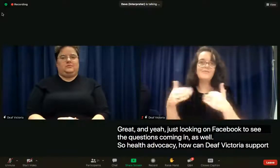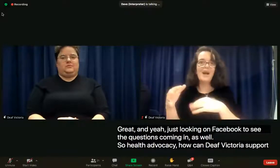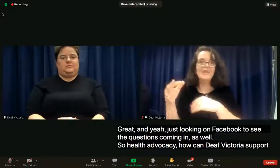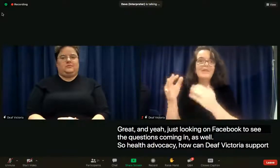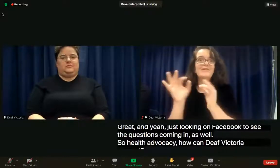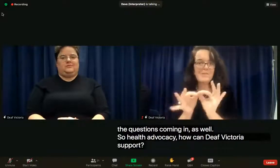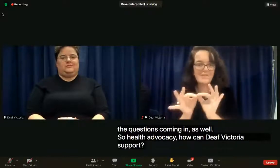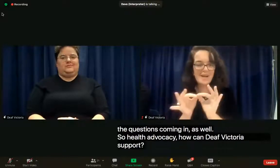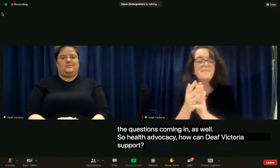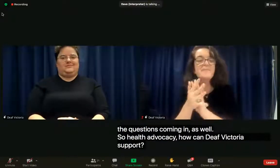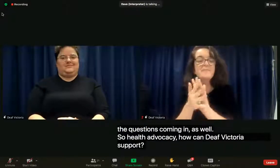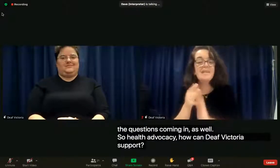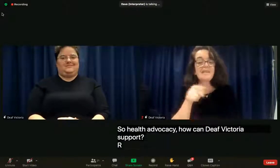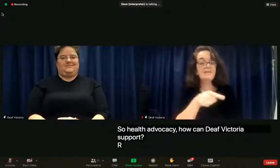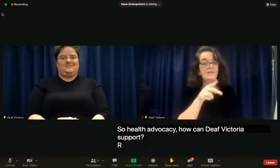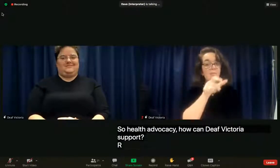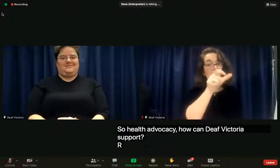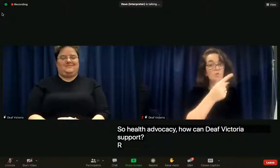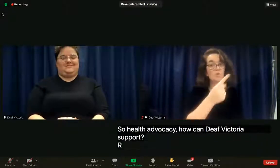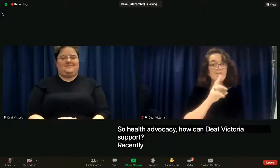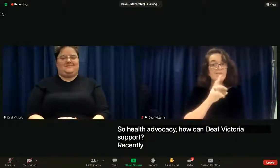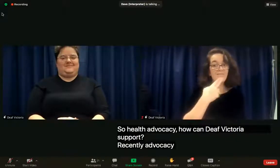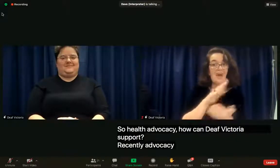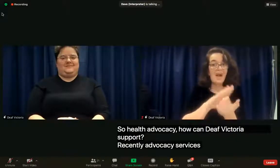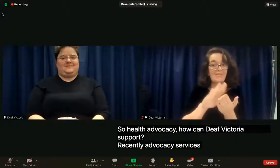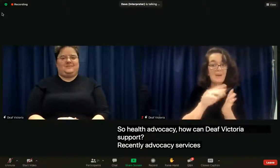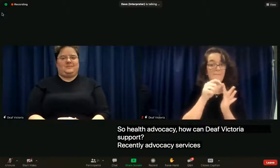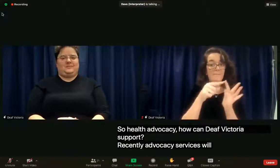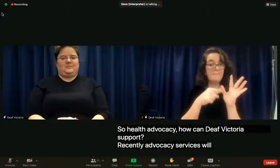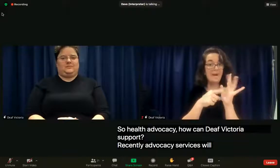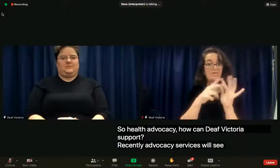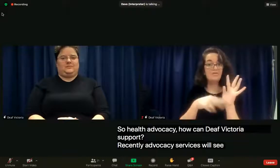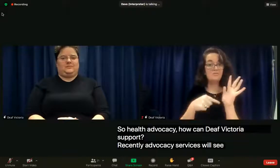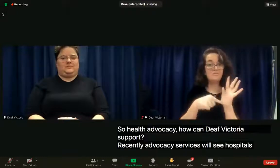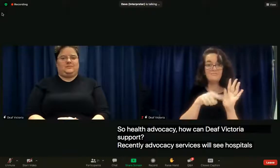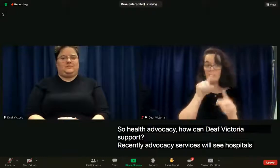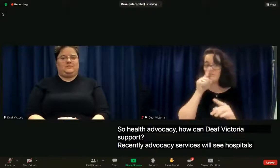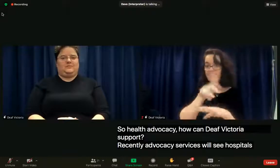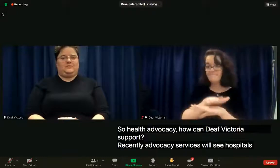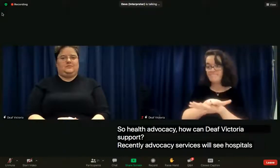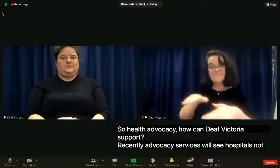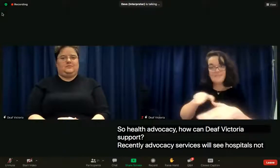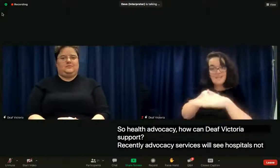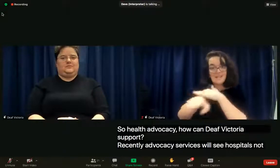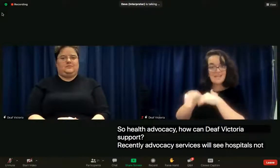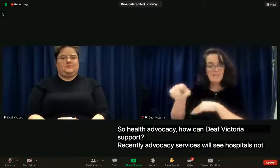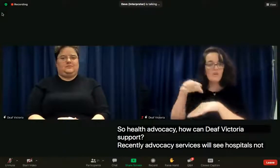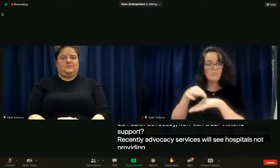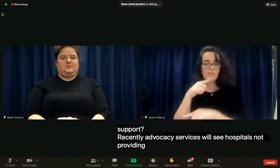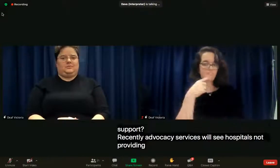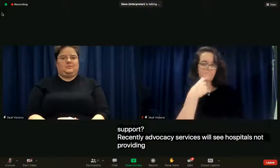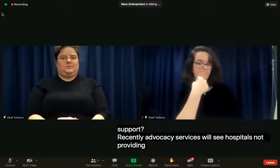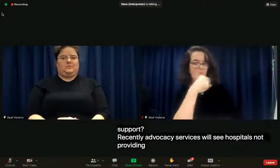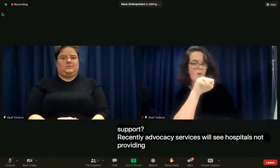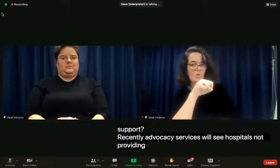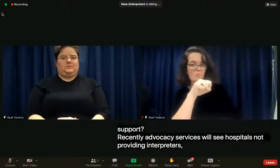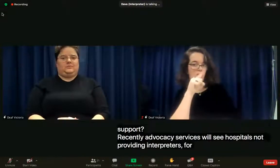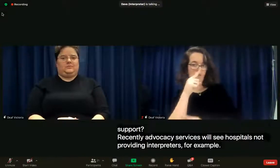we've seen hospitals not providing interpreters, for example. So, a deaf and hard of hearing patient is sometimes